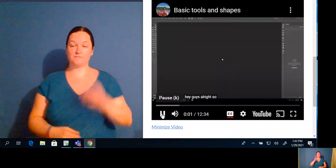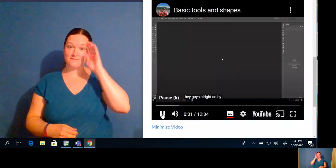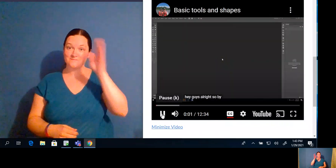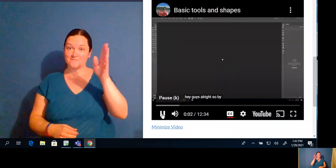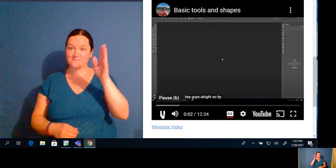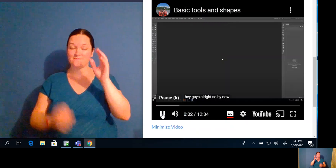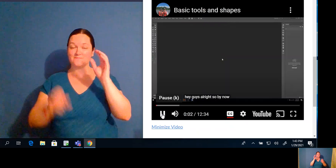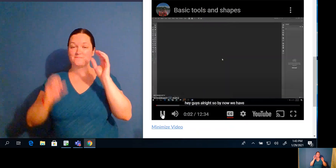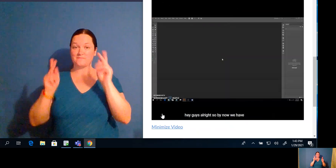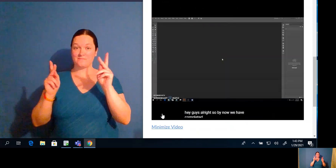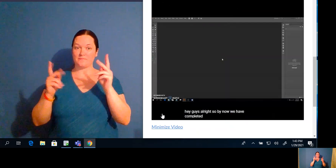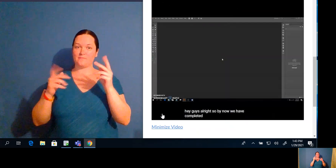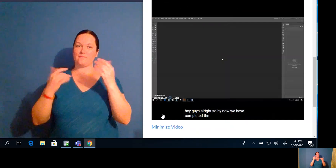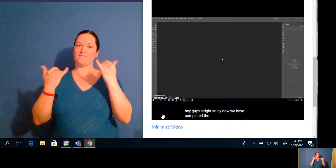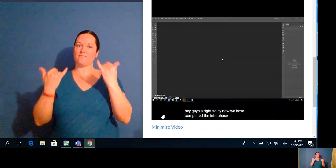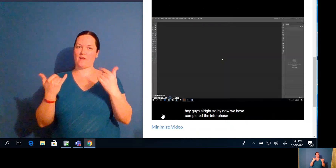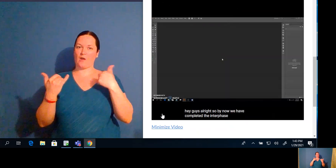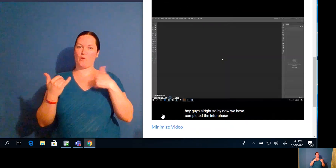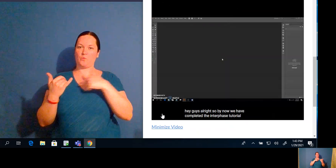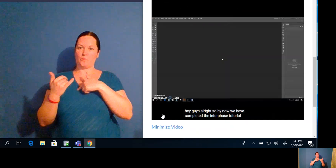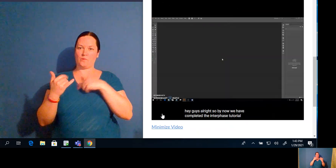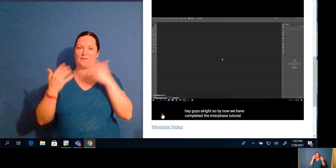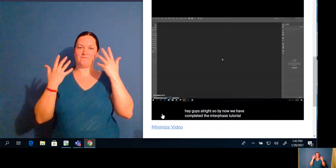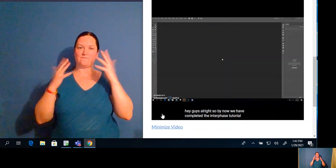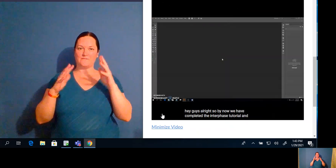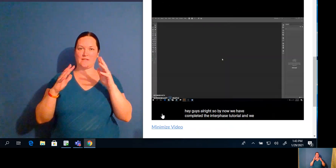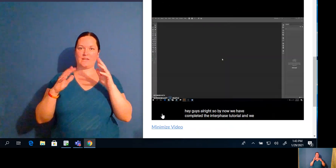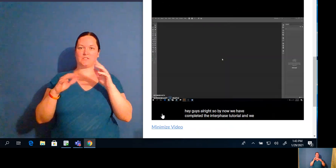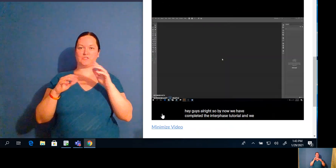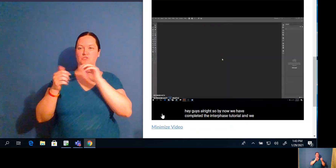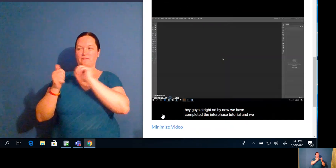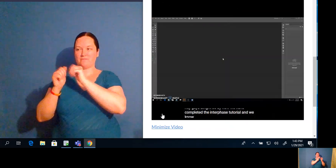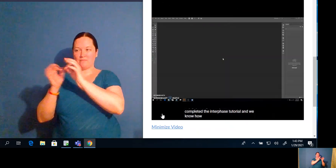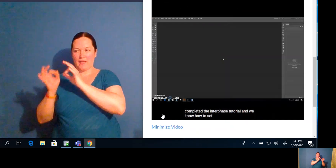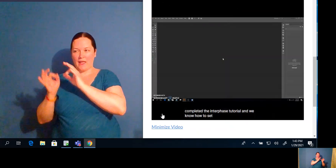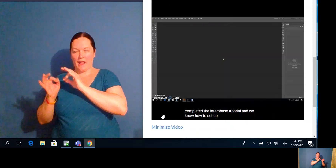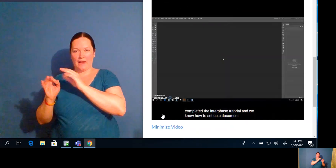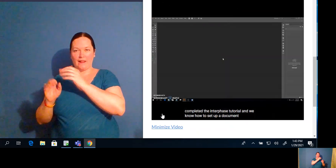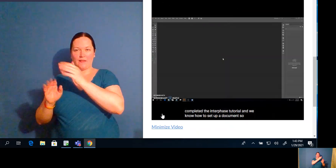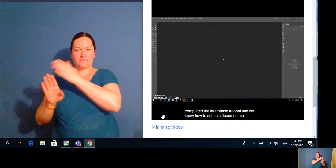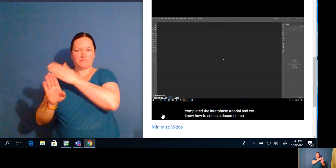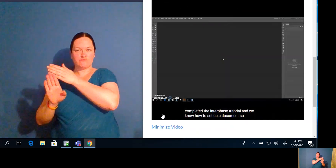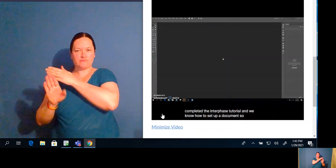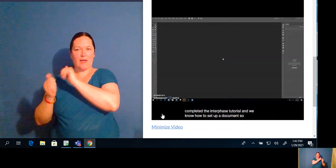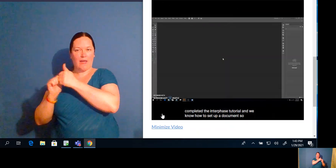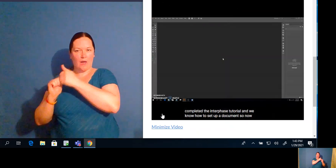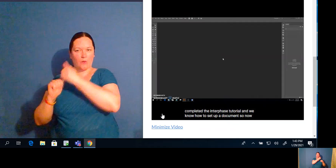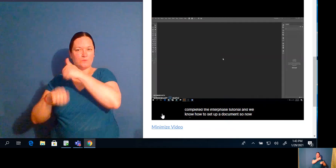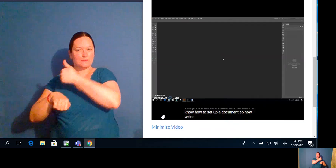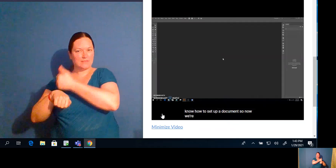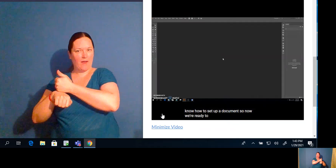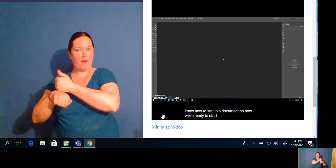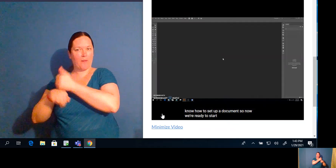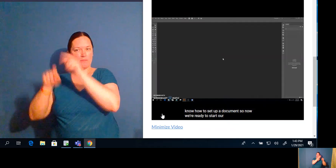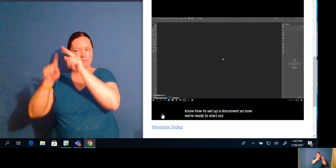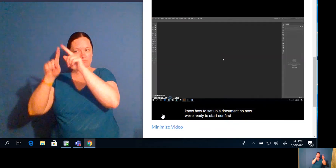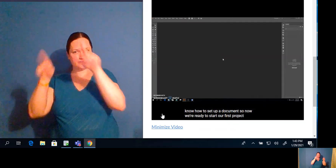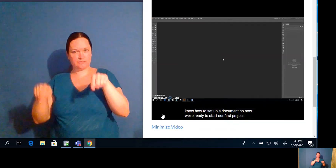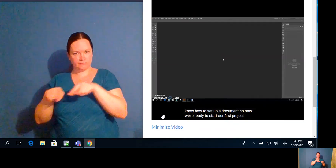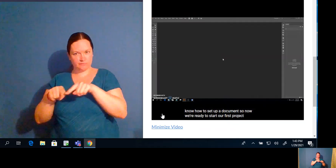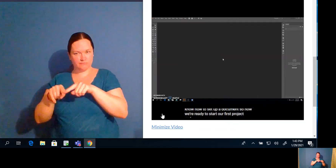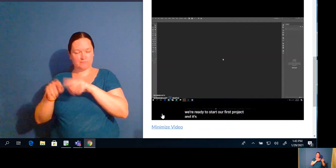Hey guys, alright, so by now we have completed the interface tutorial and we know how to set up a document. So now we're ready